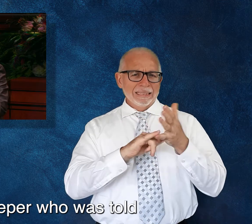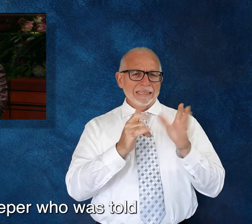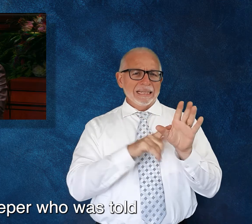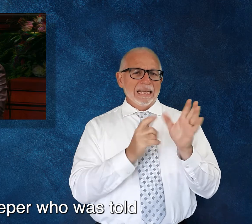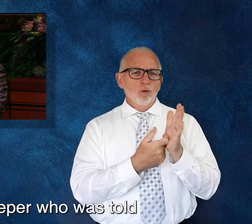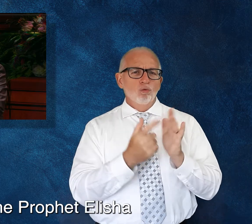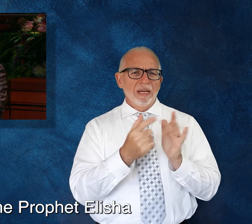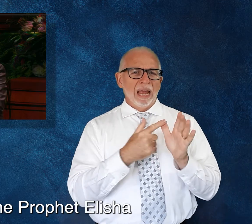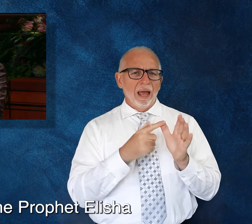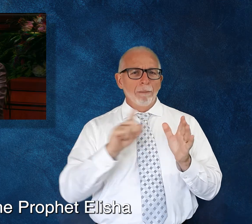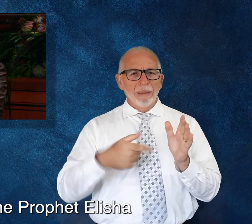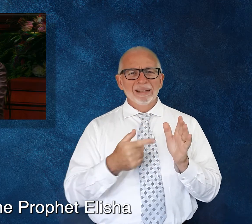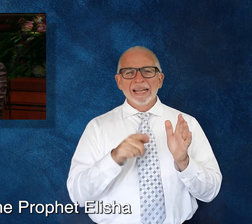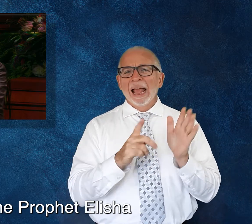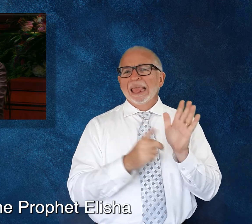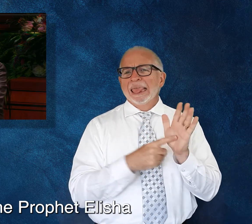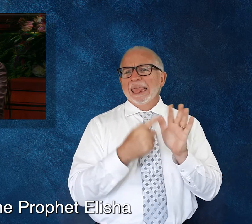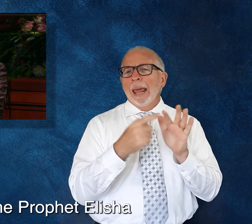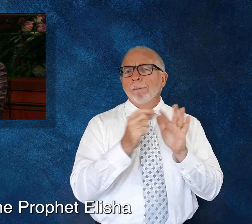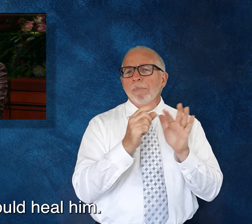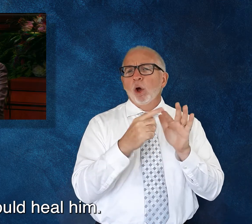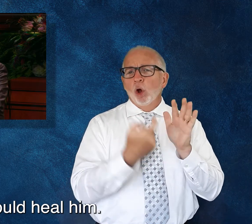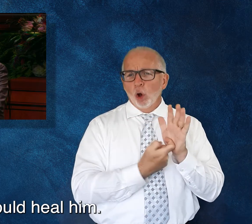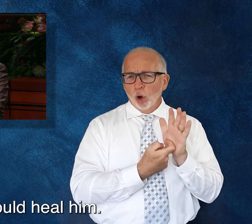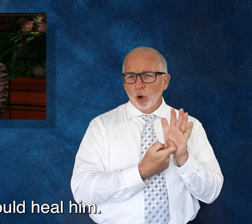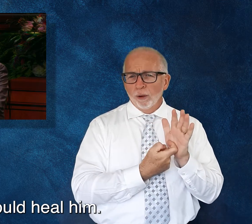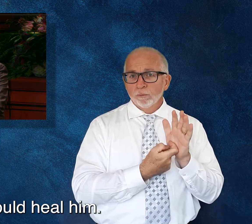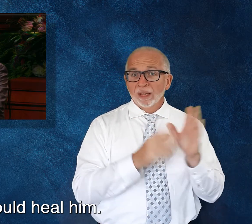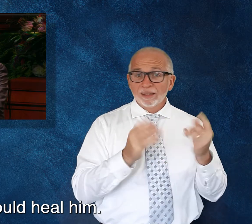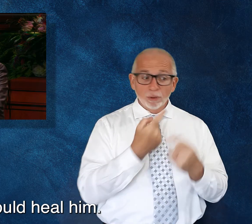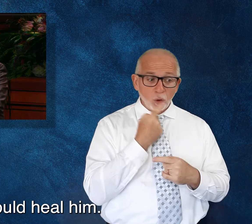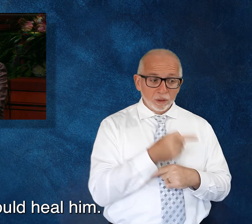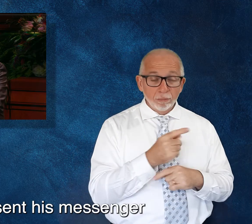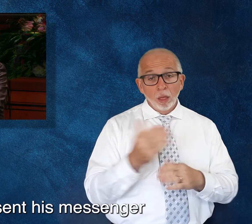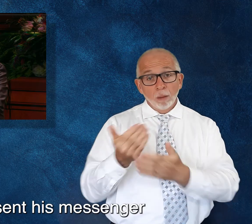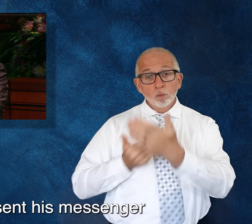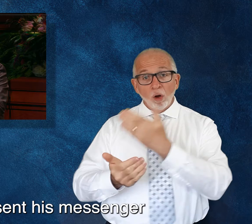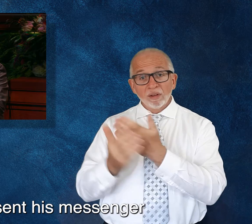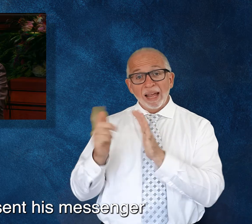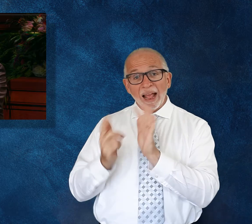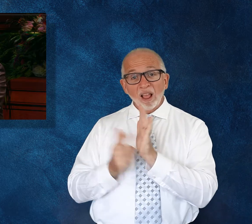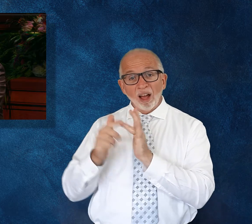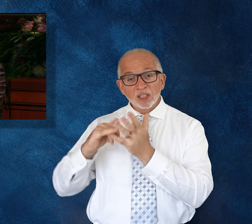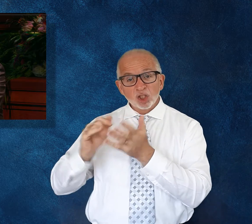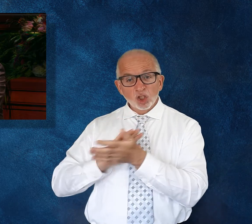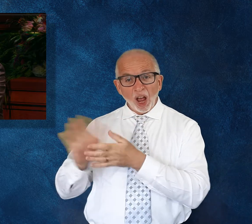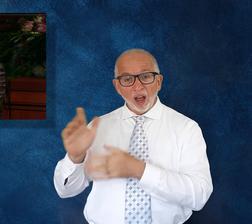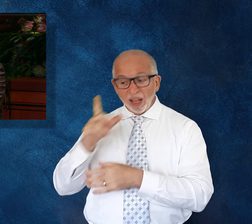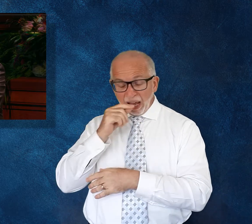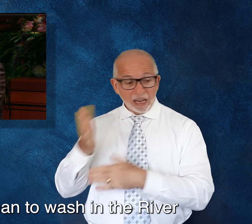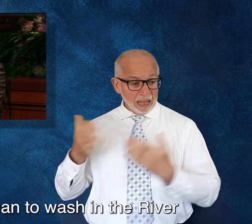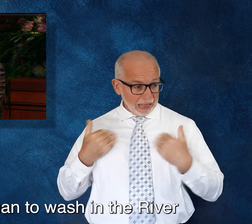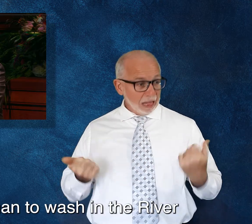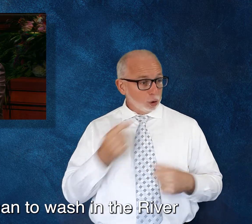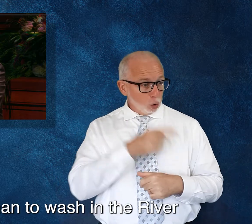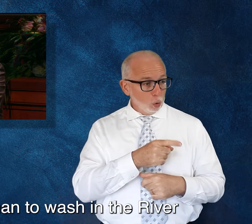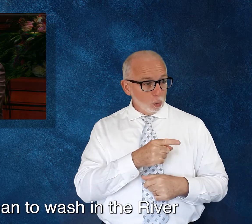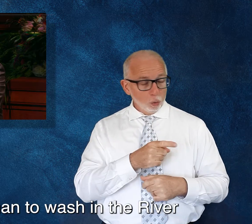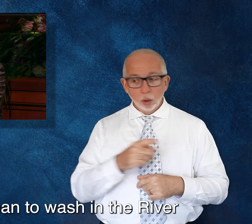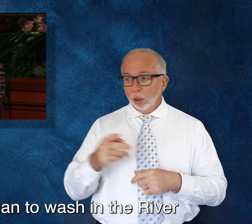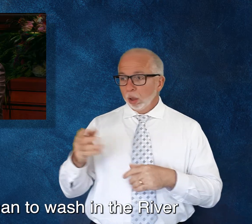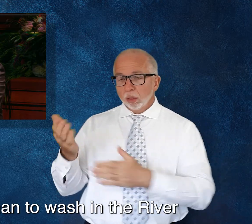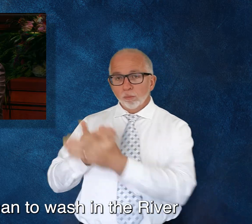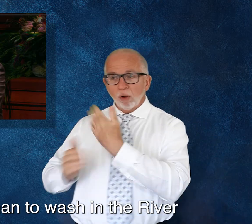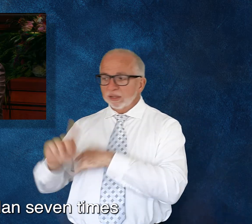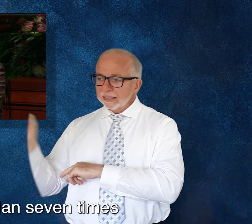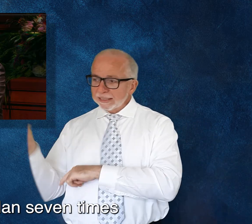who was told that the prophet Elisha could heal him. Elisha sent his messenger to tell Naaman